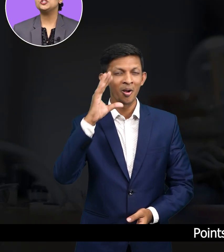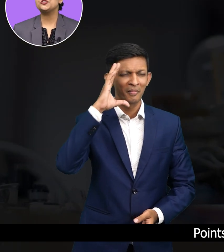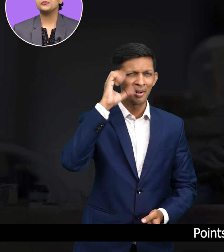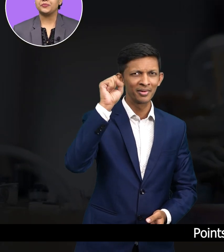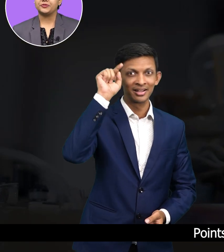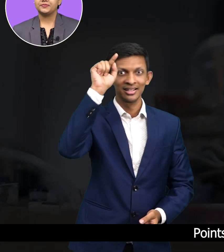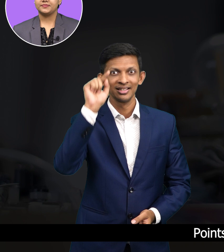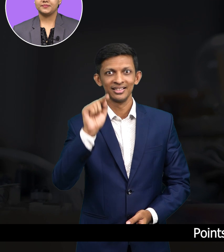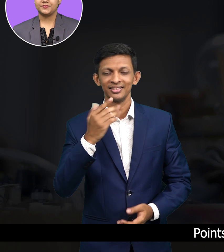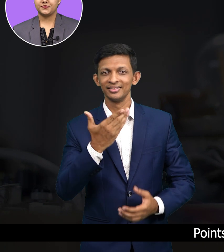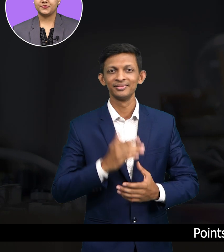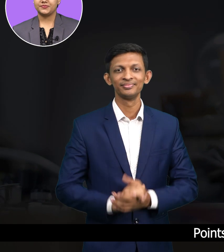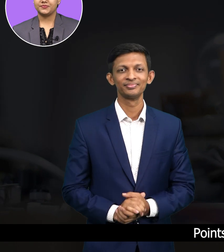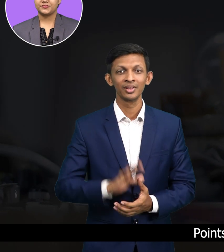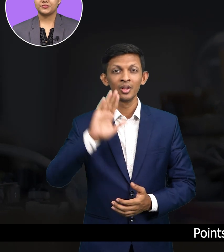Points to remember.